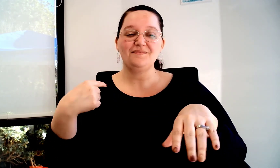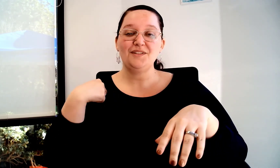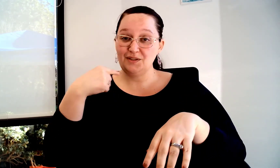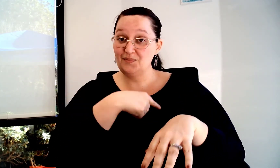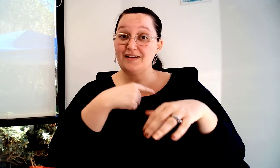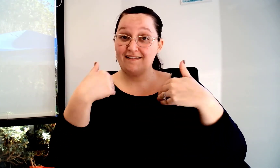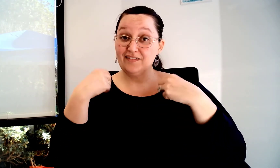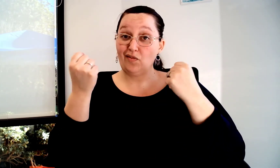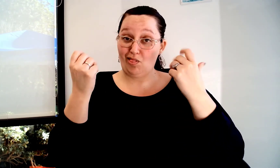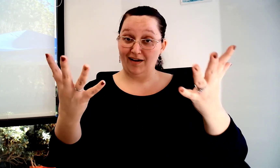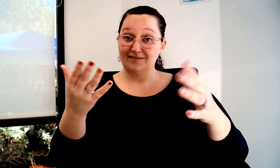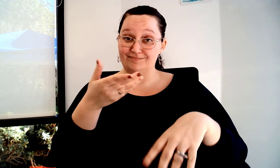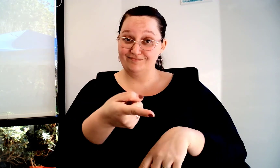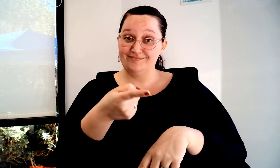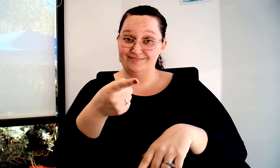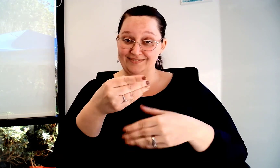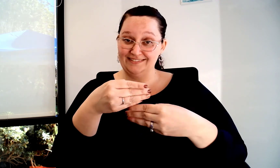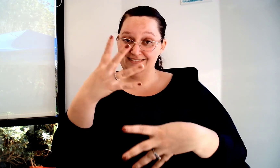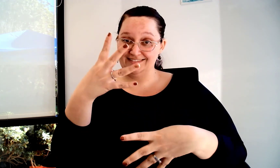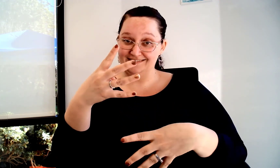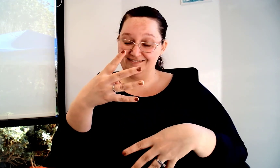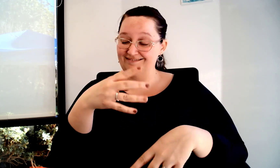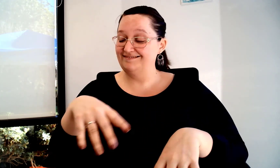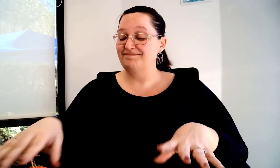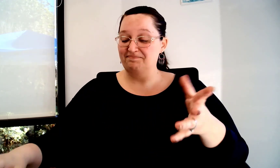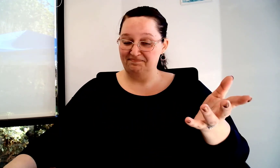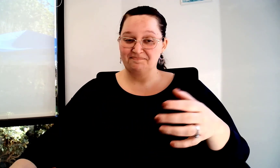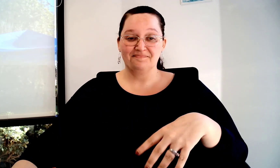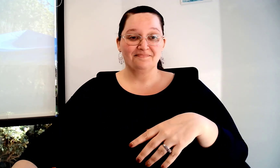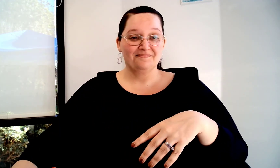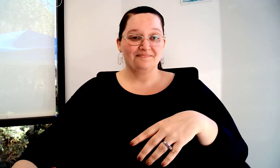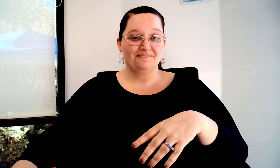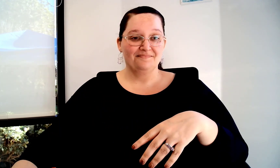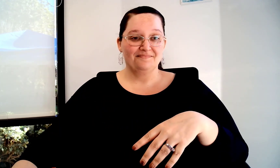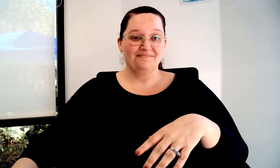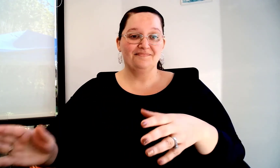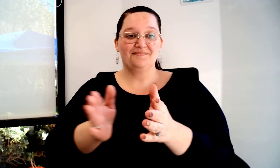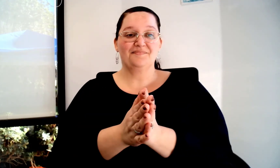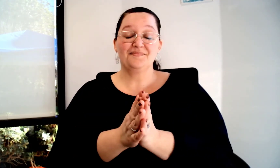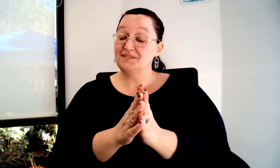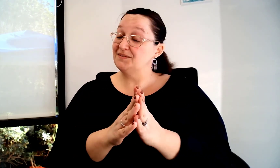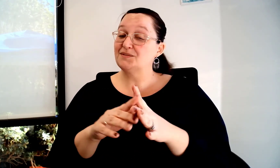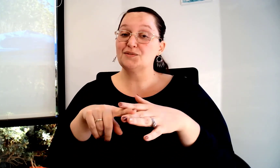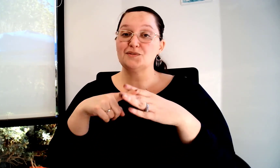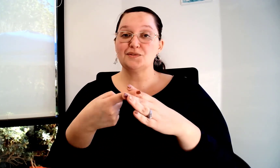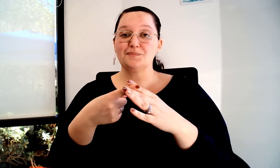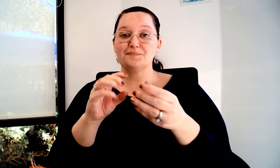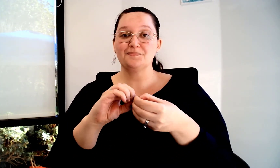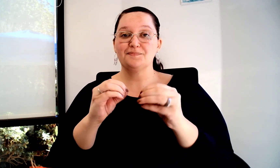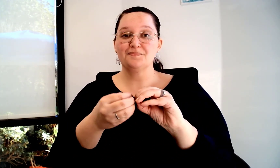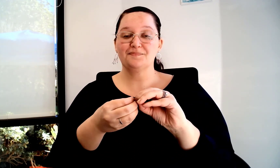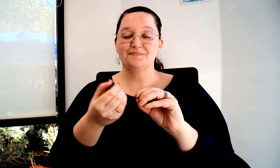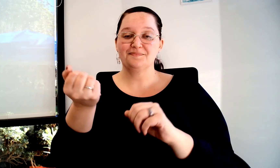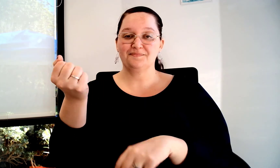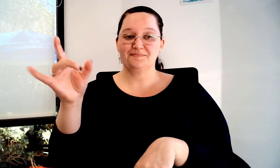animals. We have a lot of ones that you asked for. So on this list, let's start with